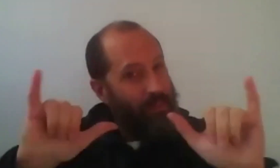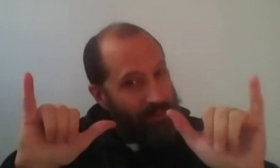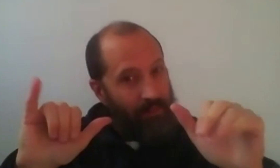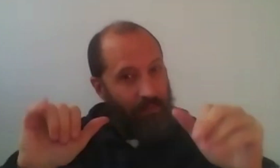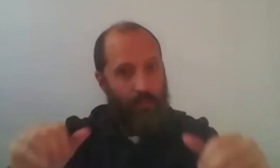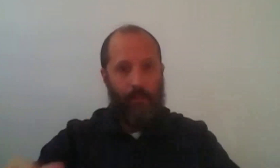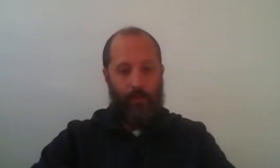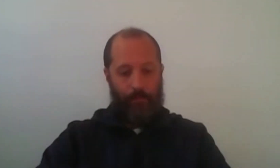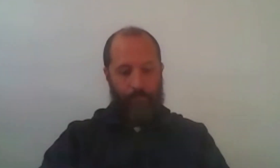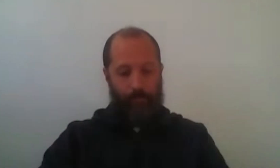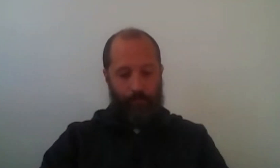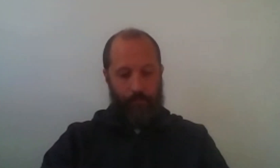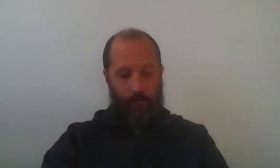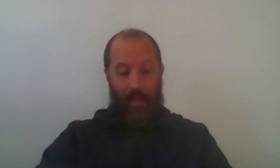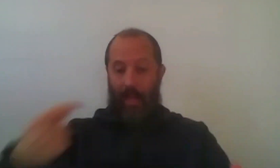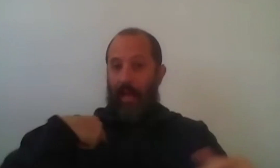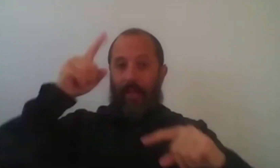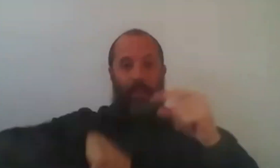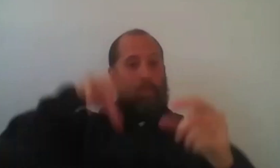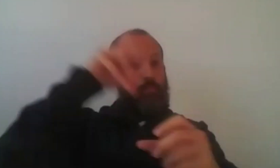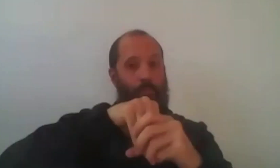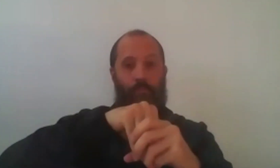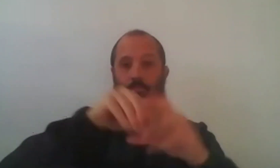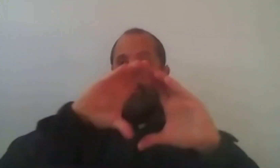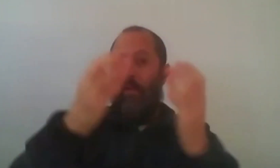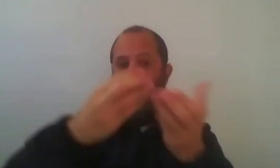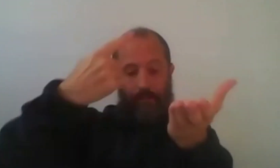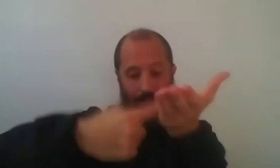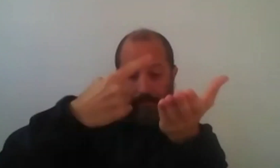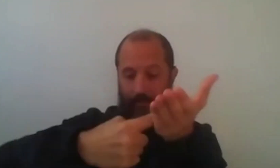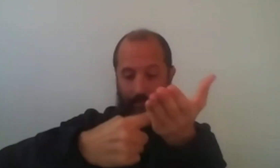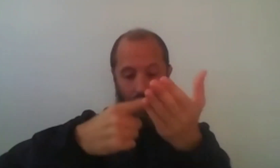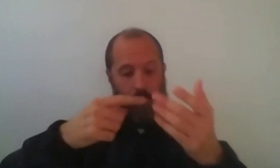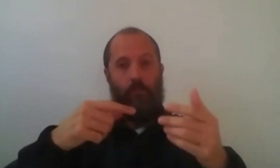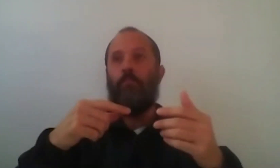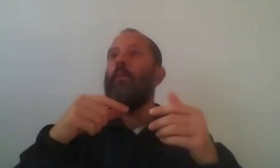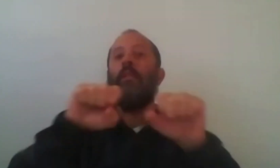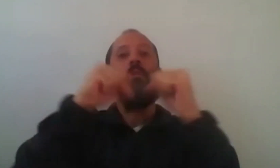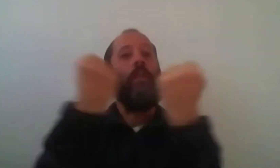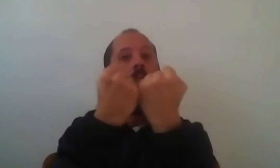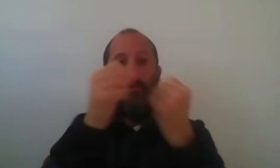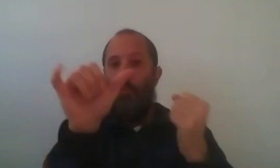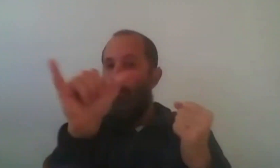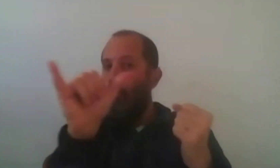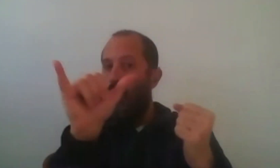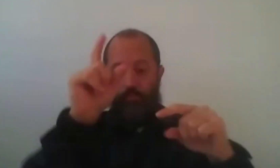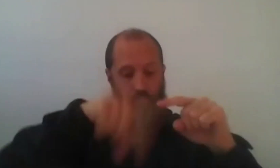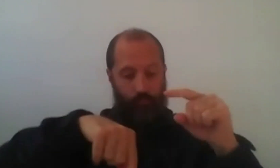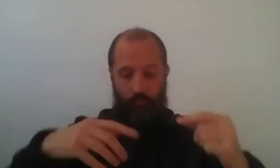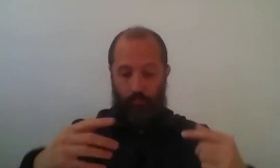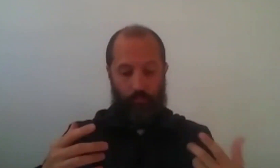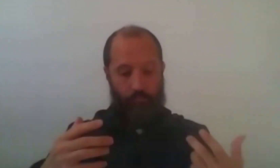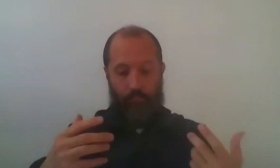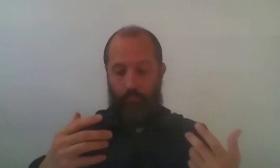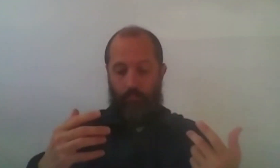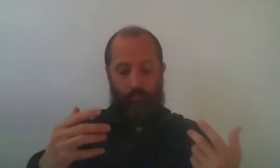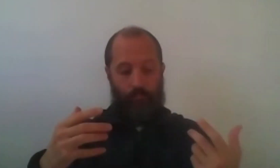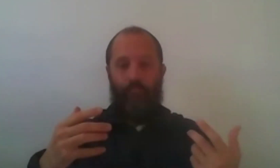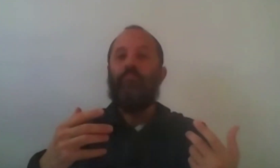it's still an issue. I couldn't participate in class or society discussions with other students. So